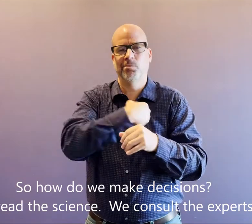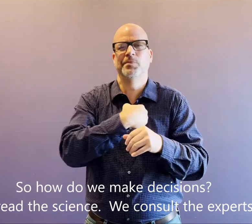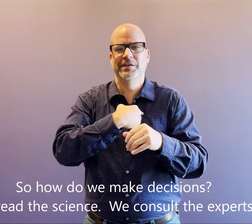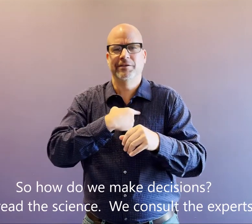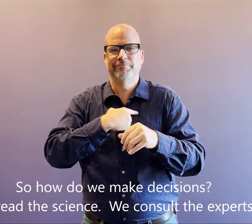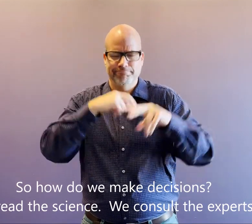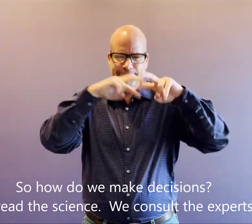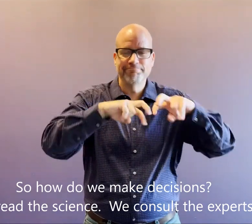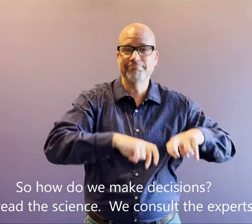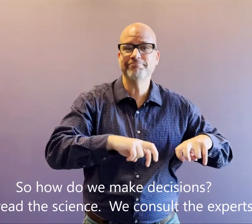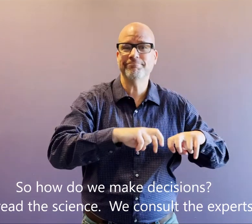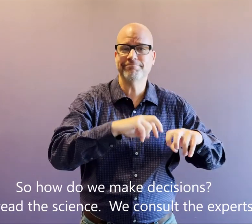So how do we make decisions?